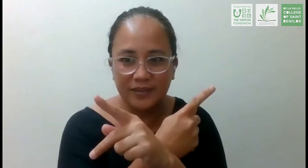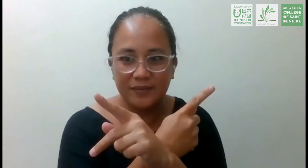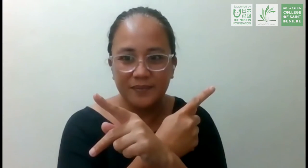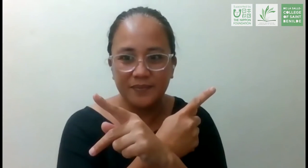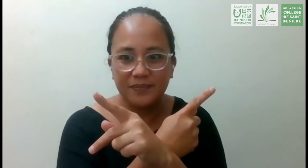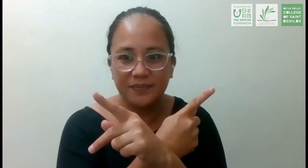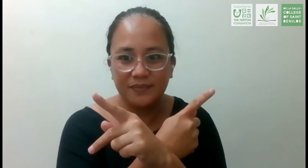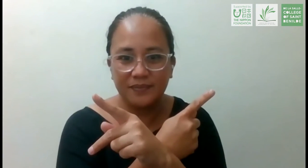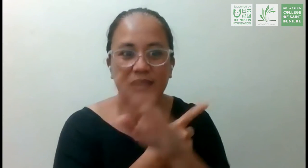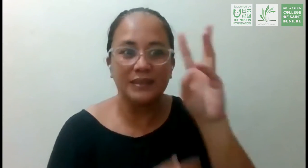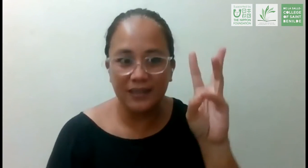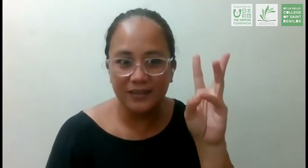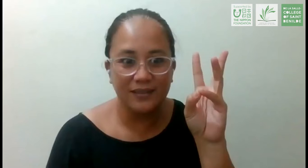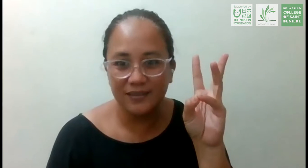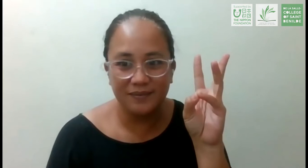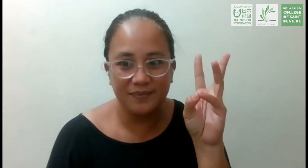6,